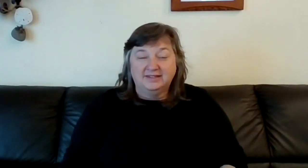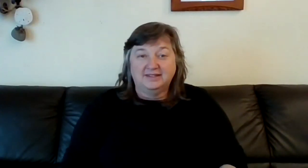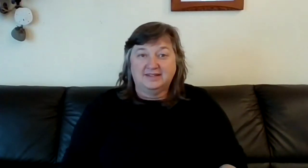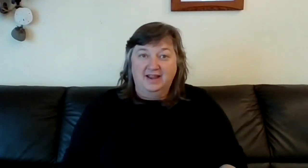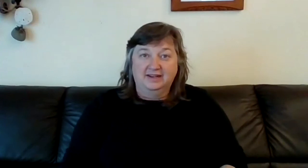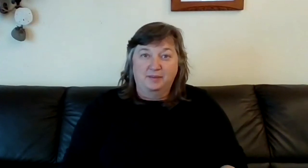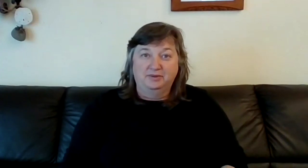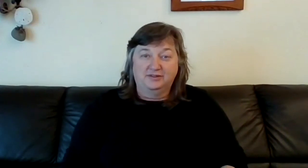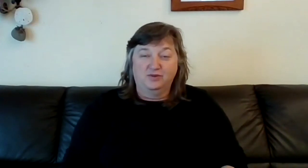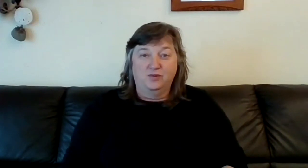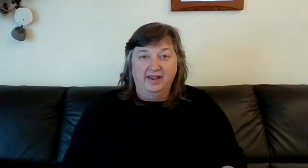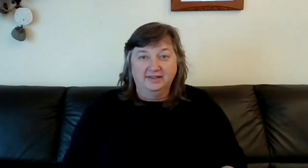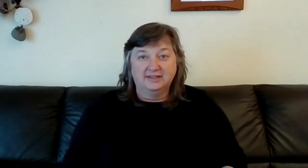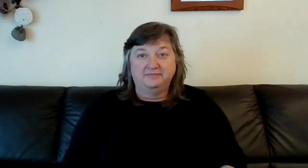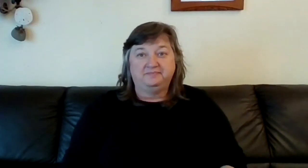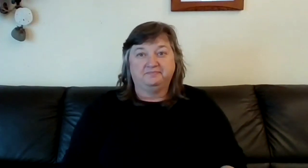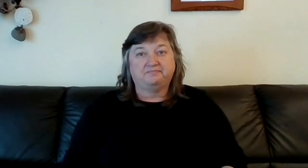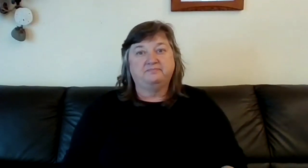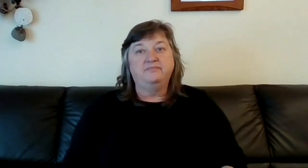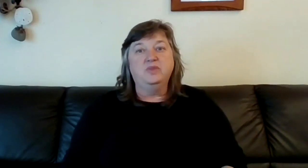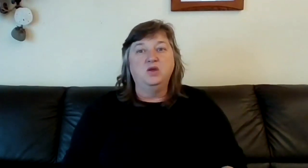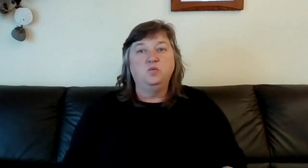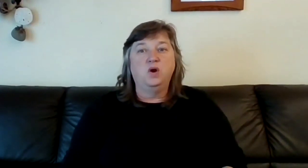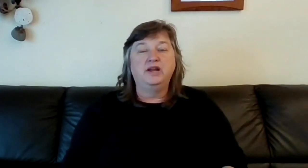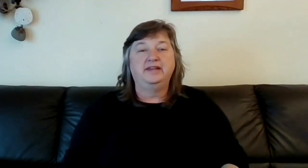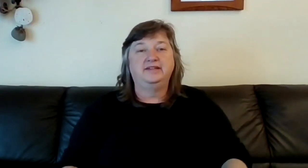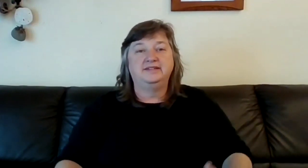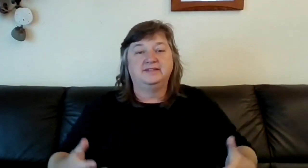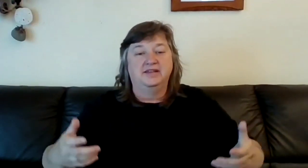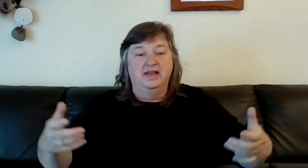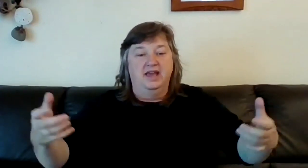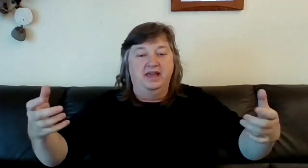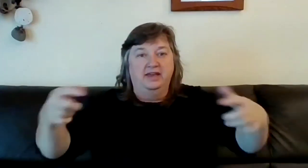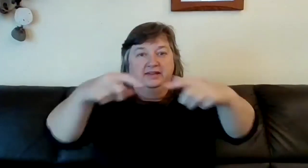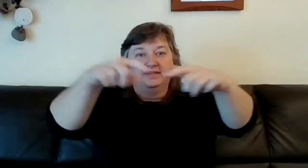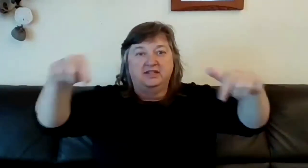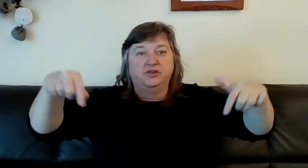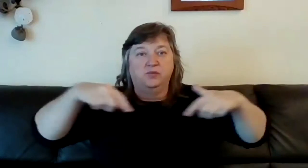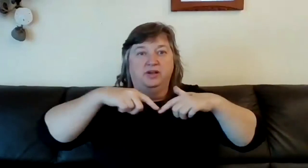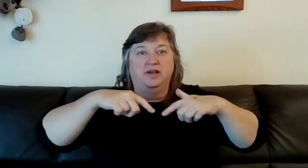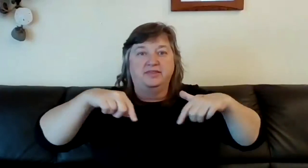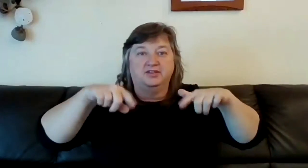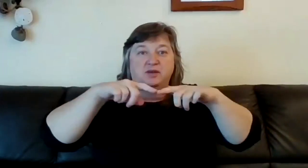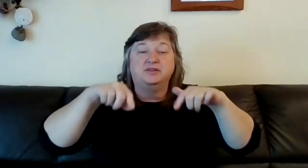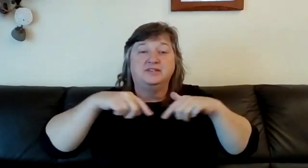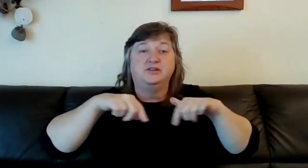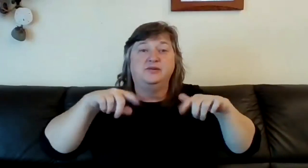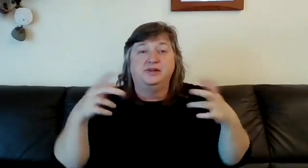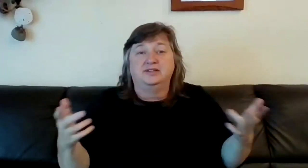is signed a couple different ways. And one is the steering wheel, and the shape of the steering wheel, it